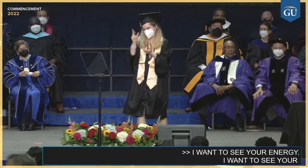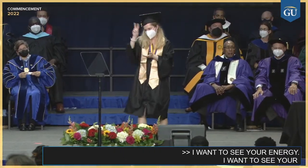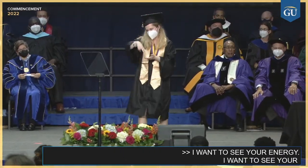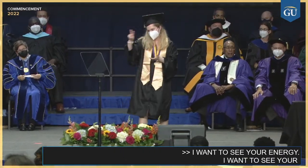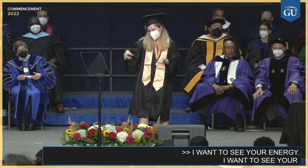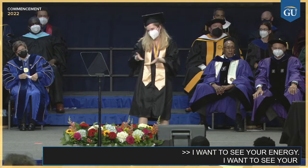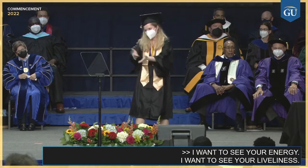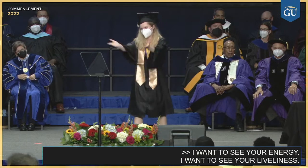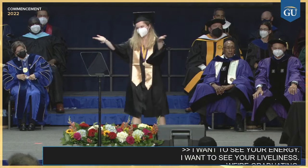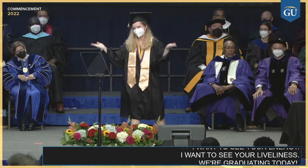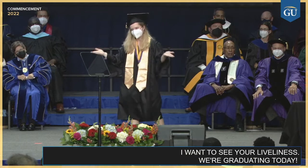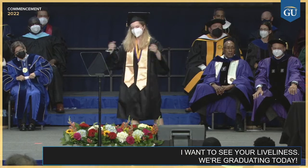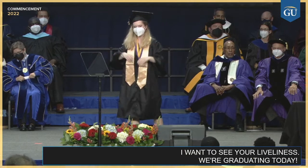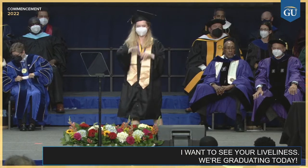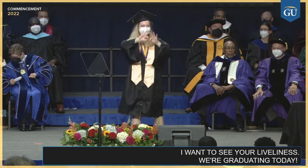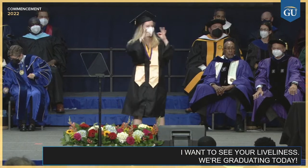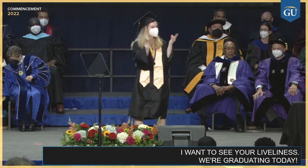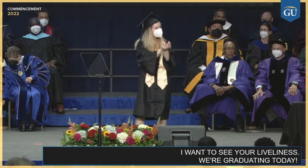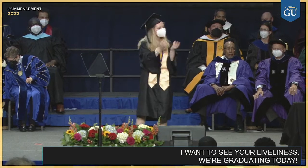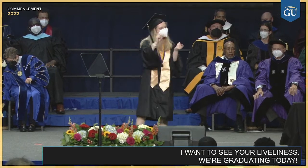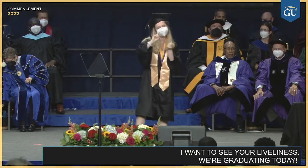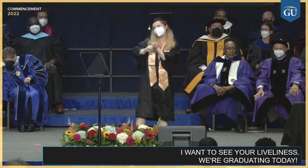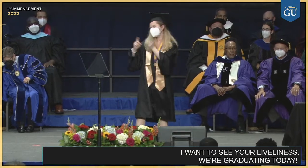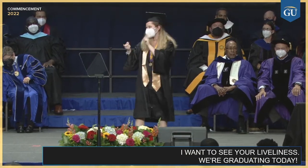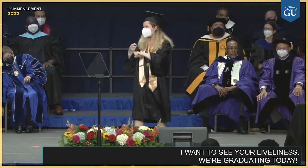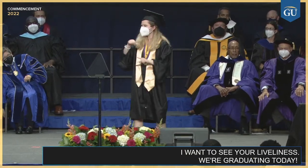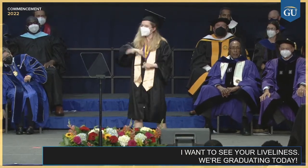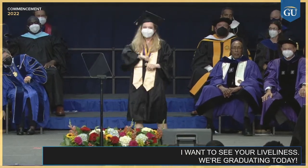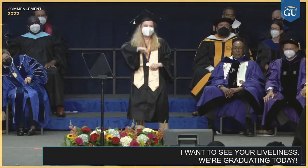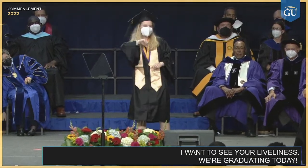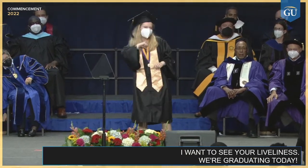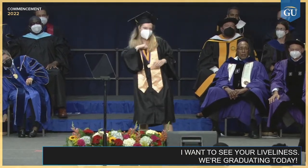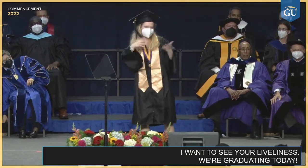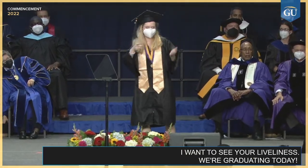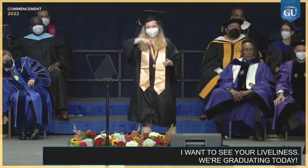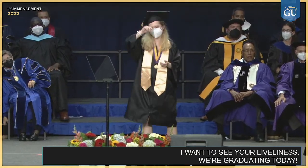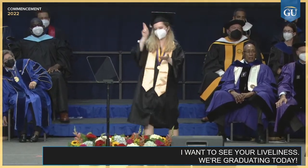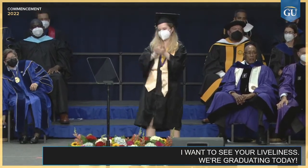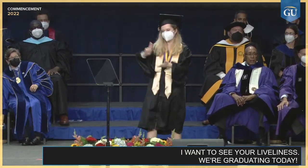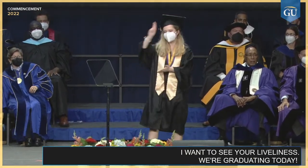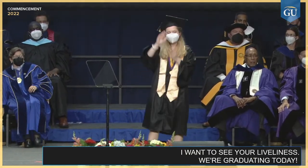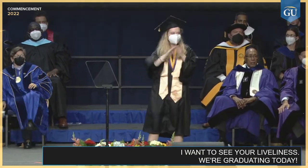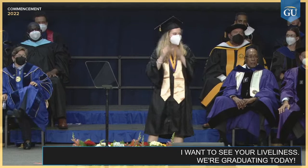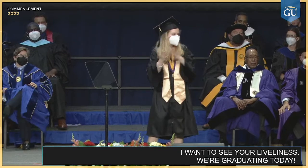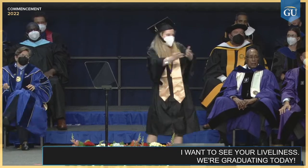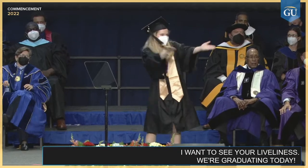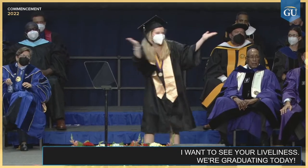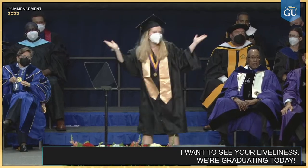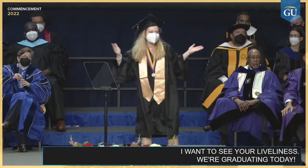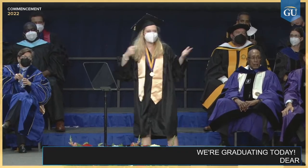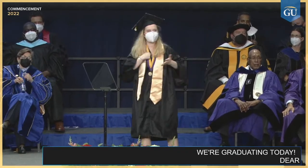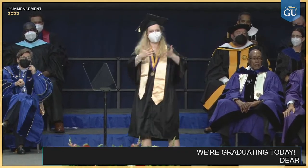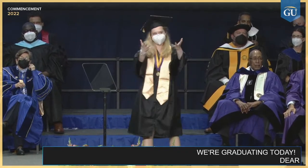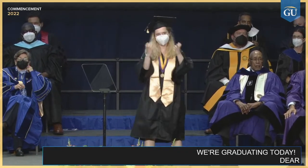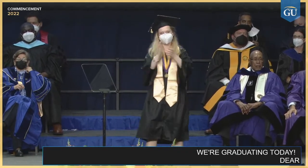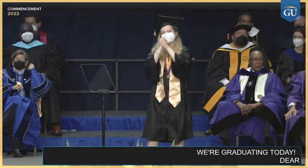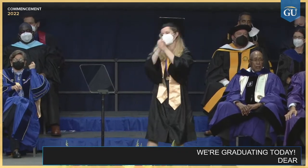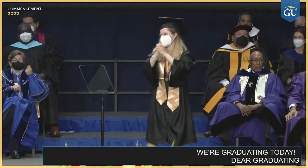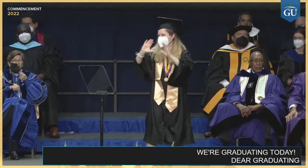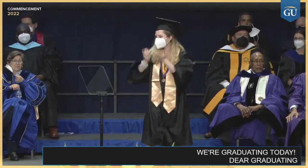Dear graduating class of 2022, proud families, friends, and Gallaudet University